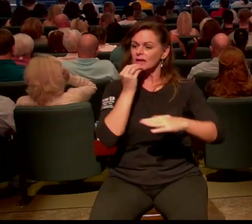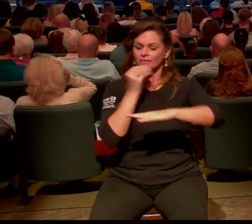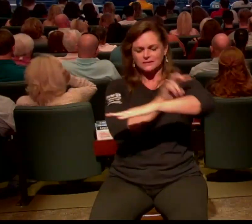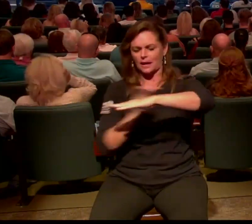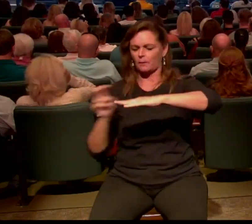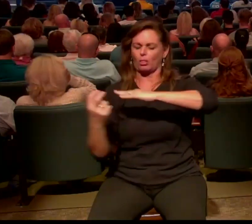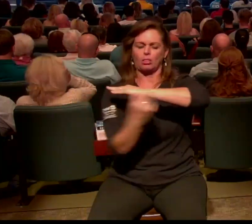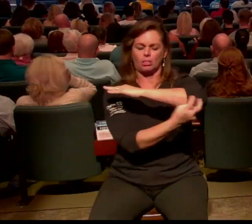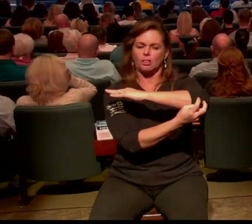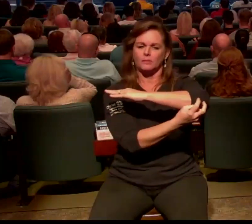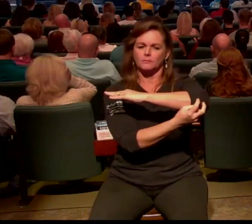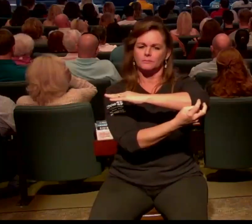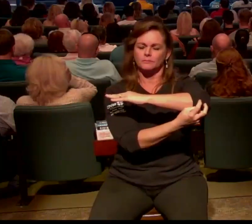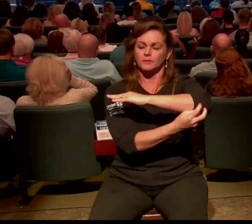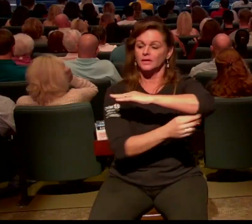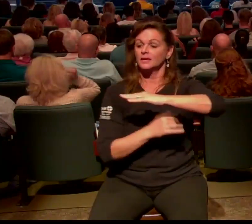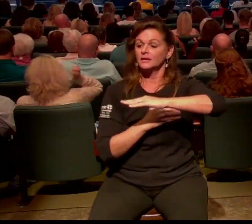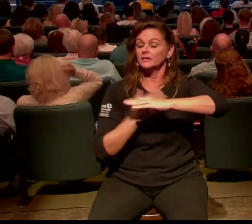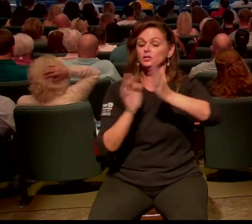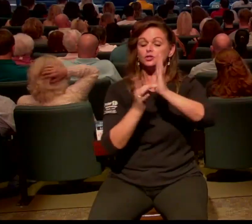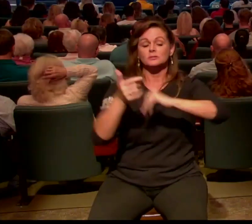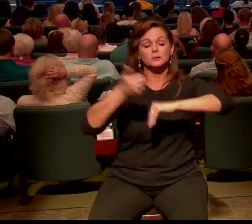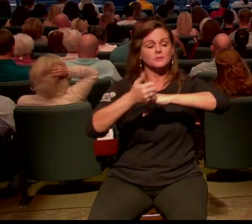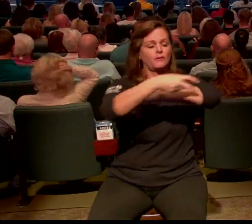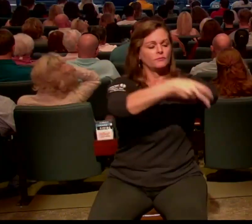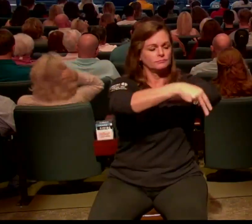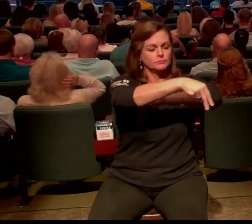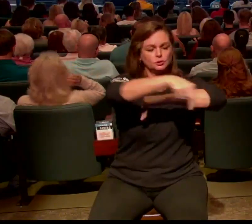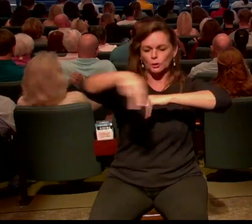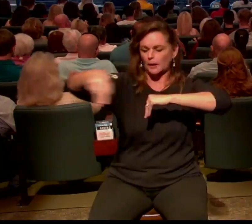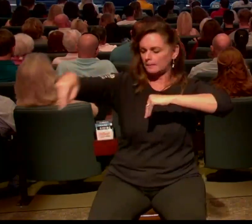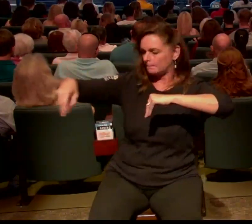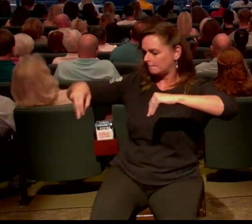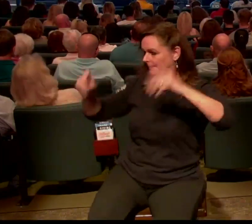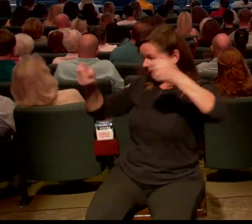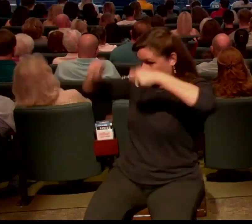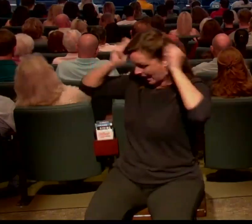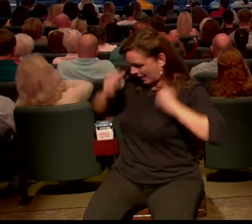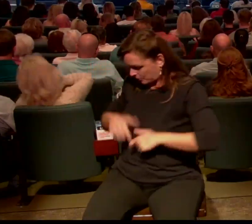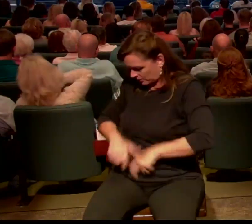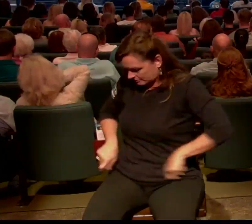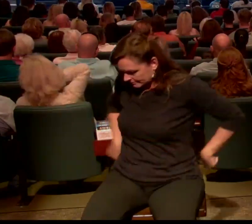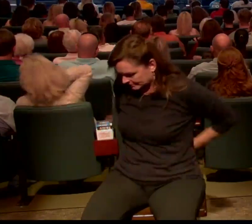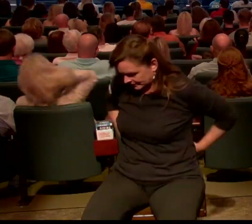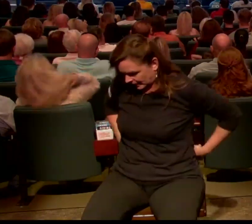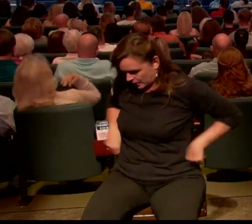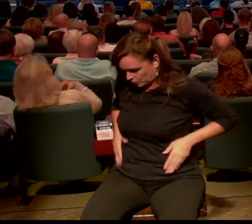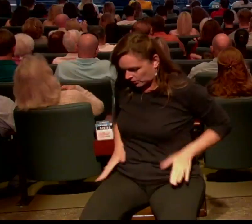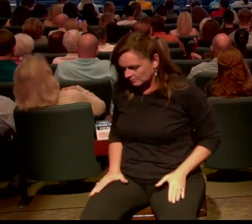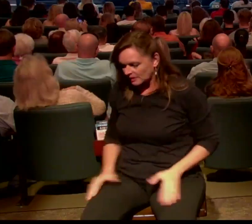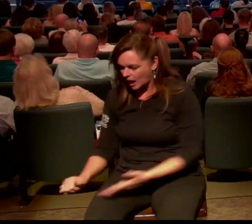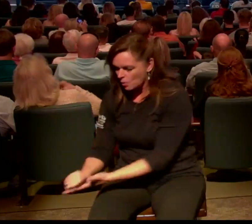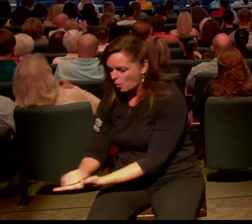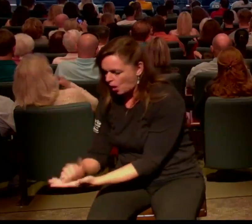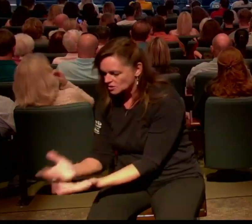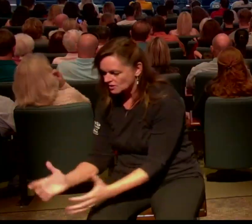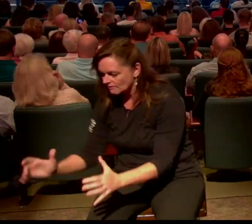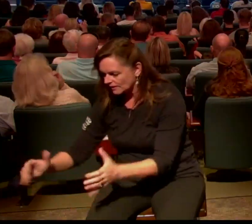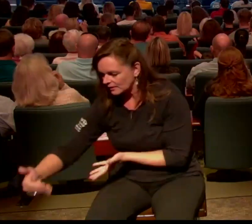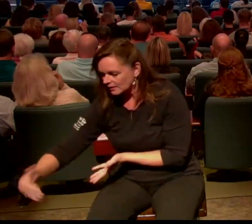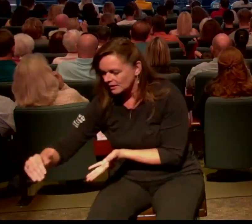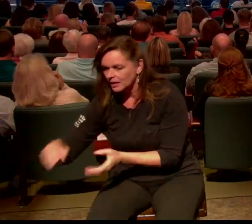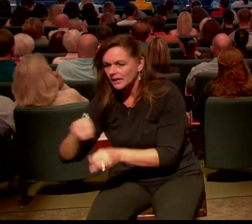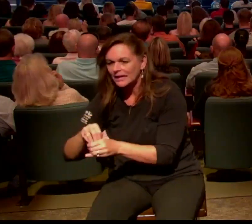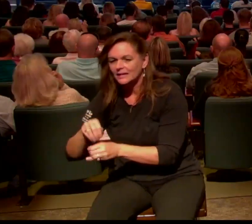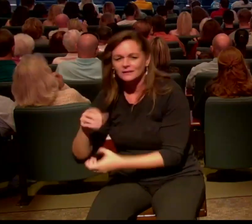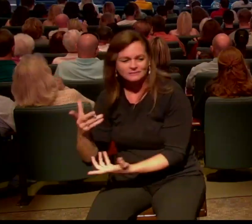water into a basin. And he began to wash the feet of the disciples, drying them with his apron. Now, this is an incredible